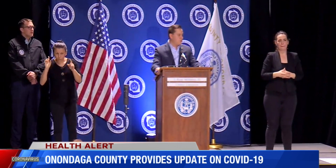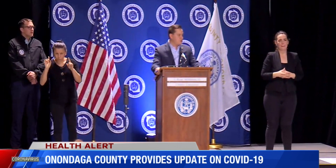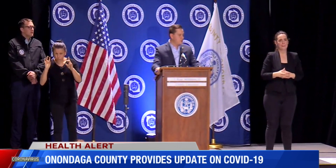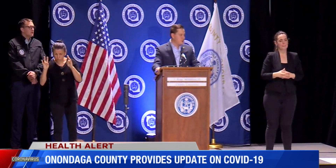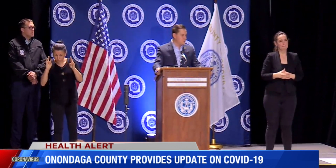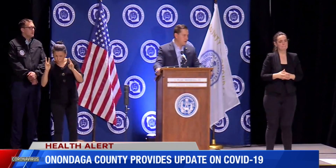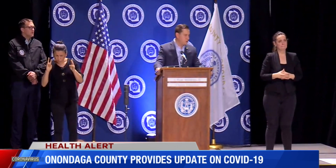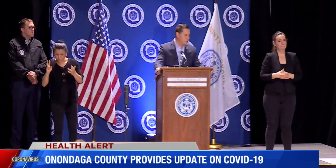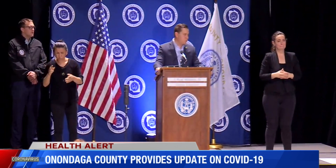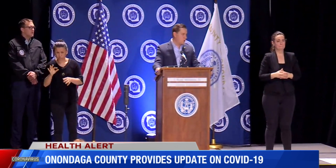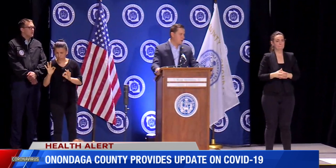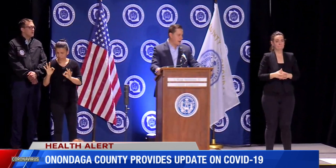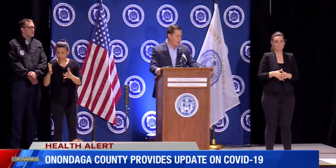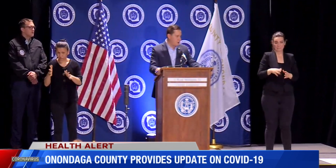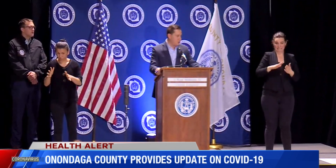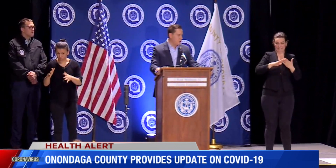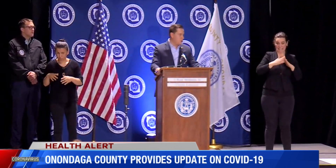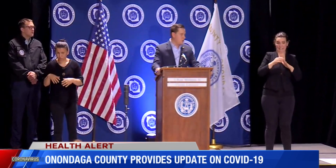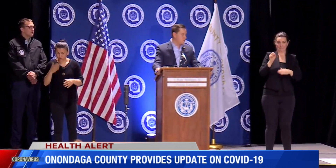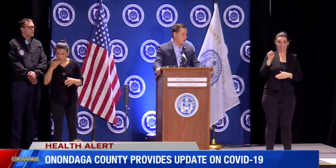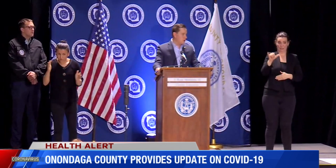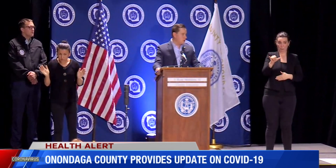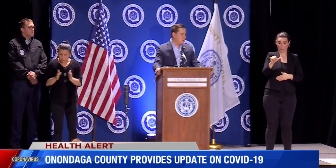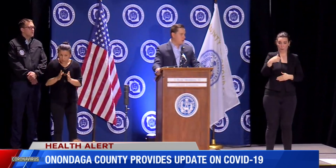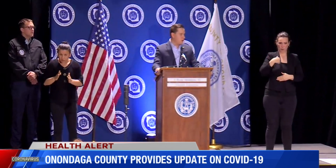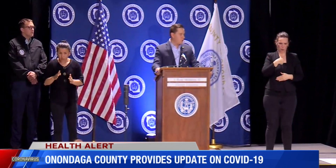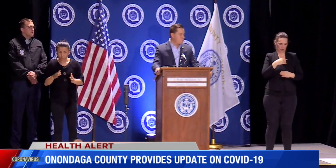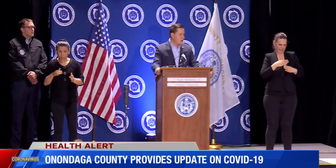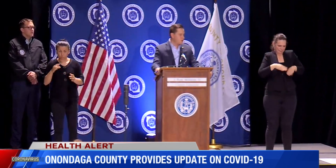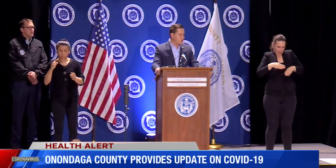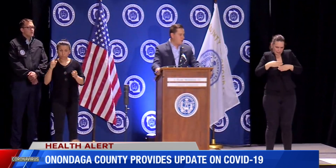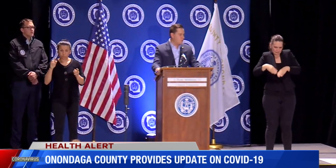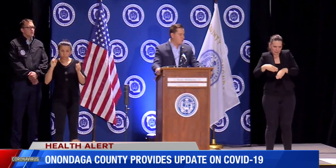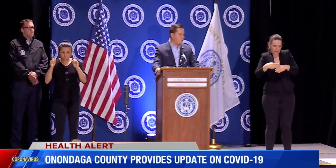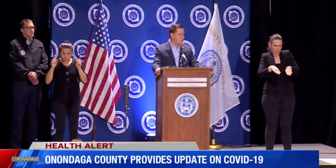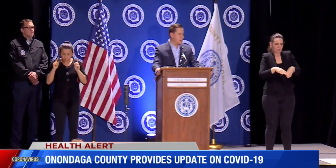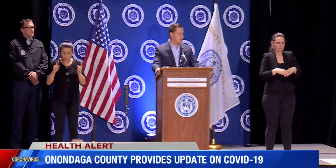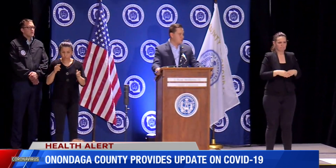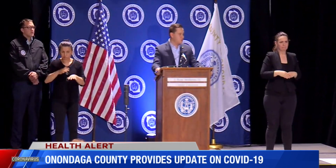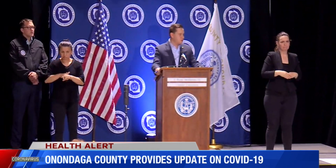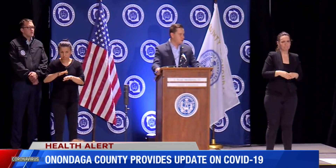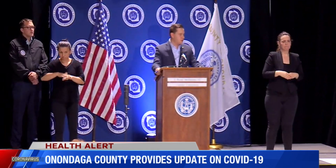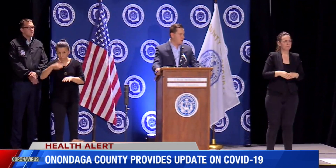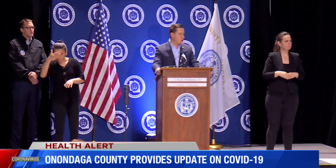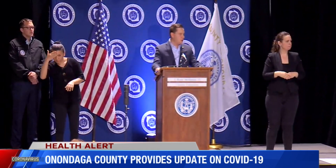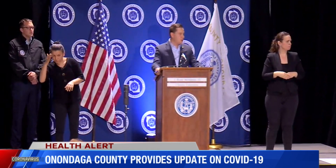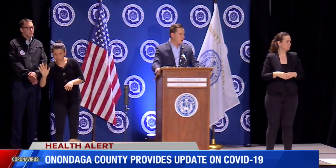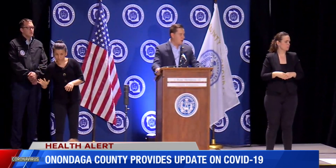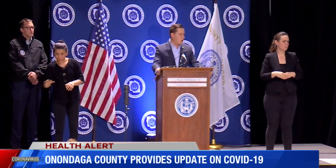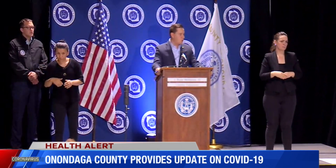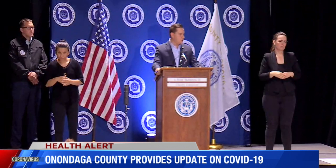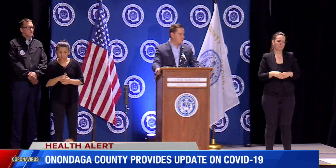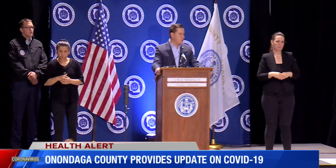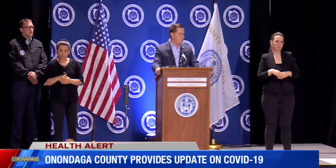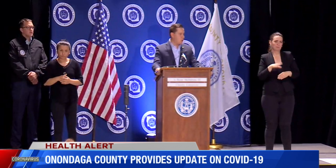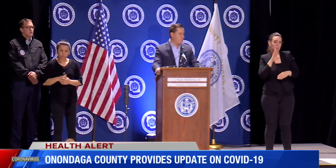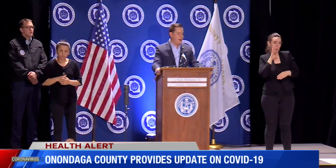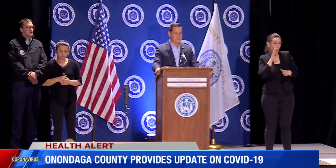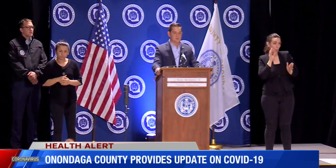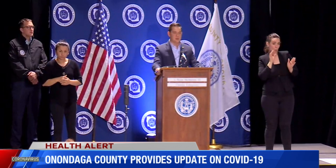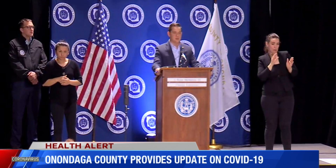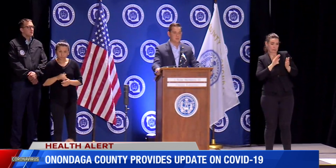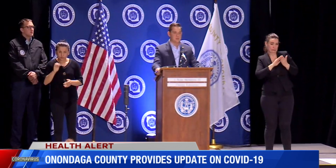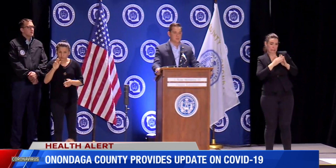Then we have the city of Syracuse broken down. Certainly, based off of sections of the city, we see